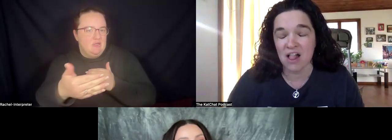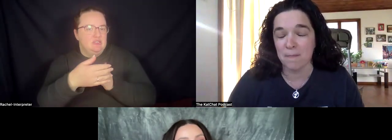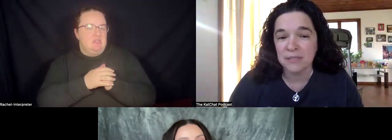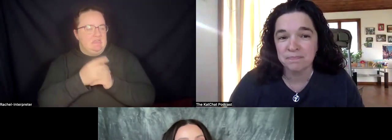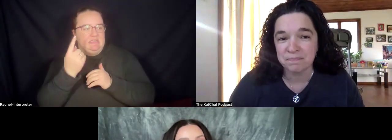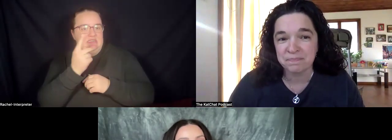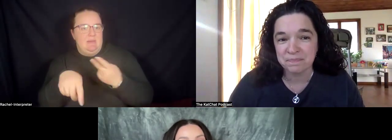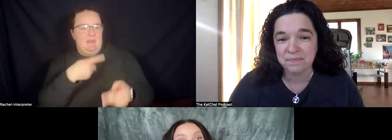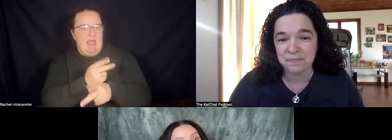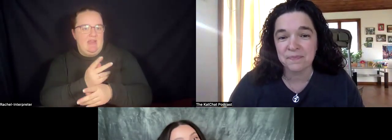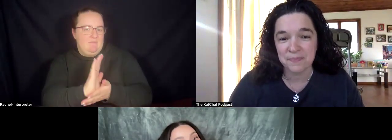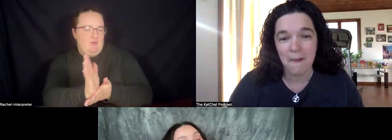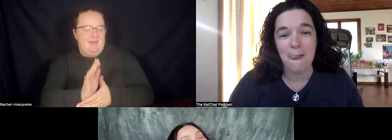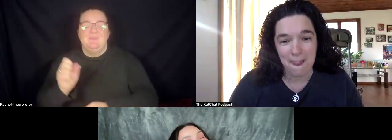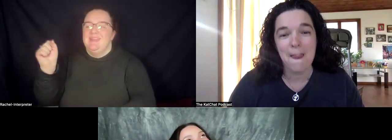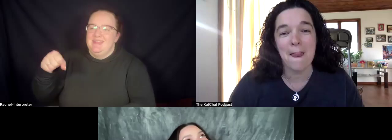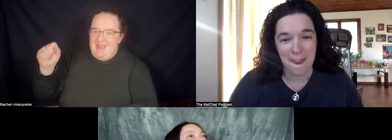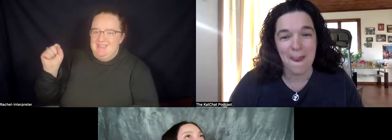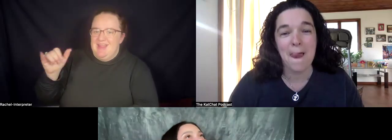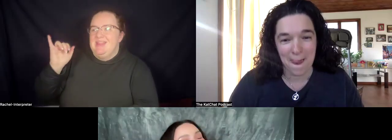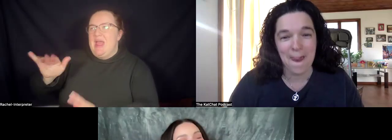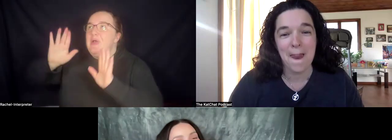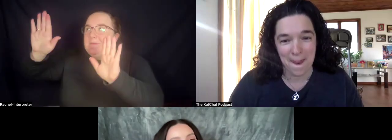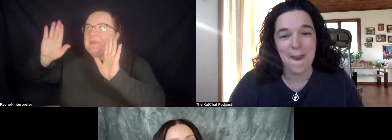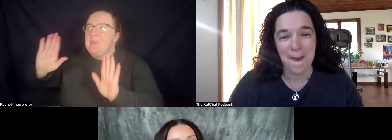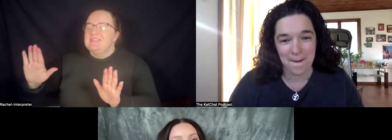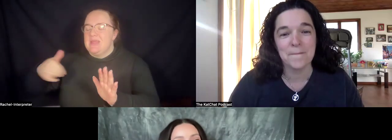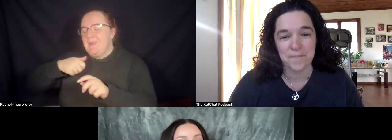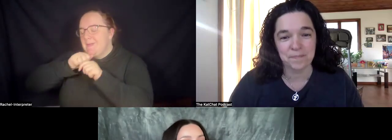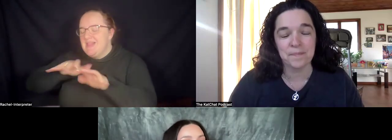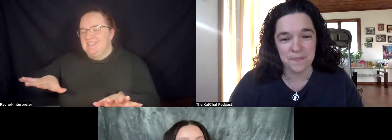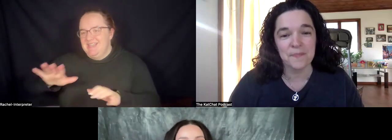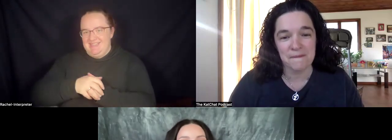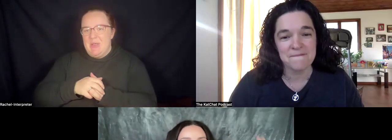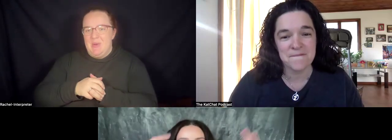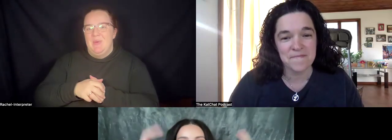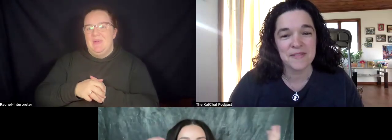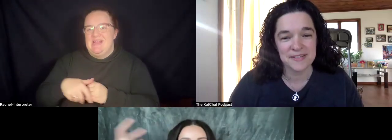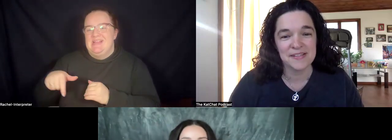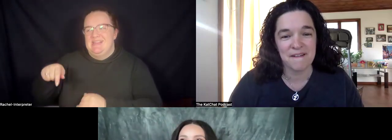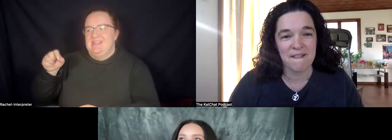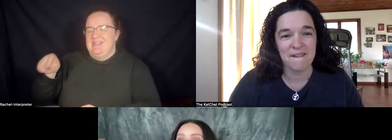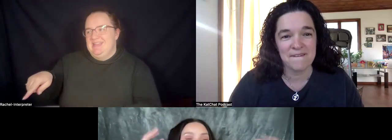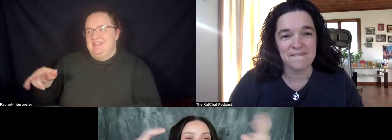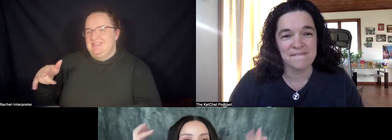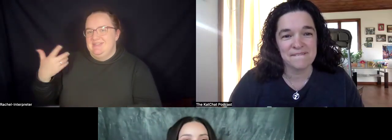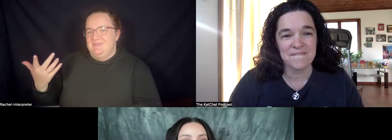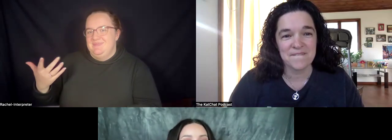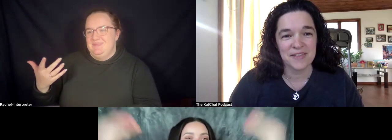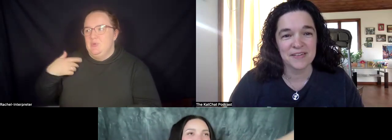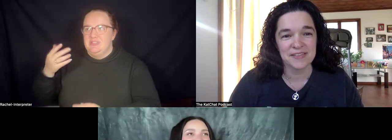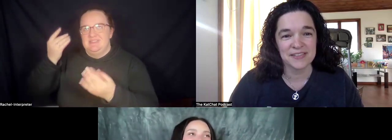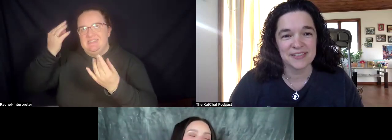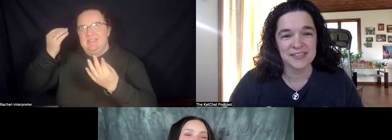Hallmark film. Yes, that would be amazing. That would be a blessing. So, yeah, we'll just manifest